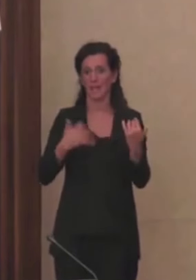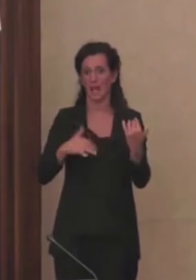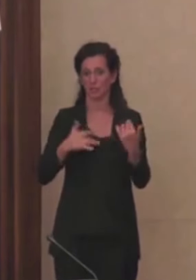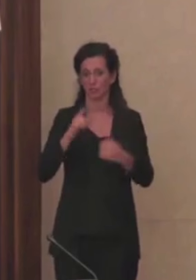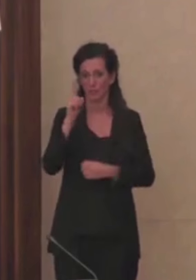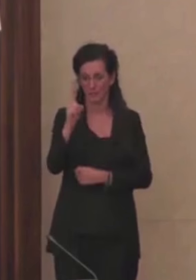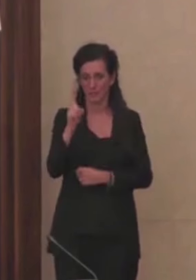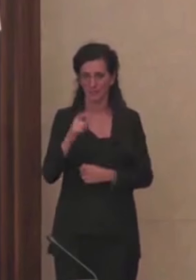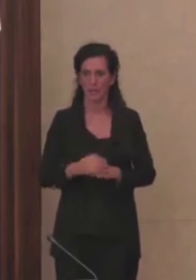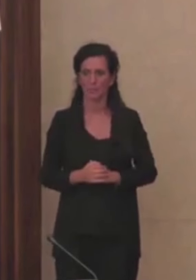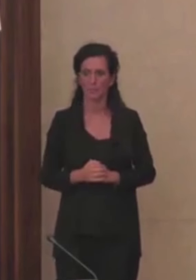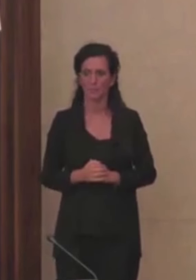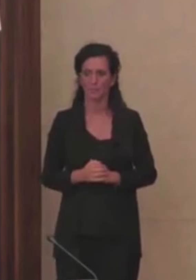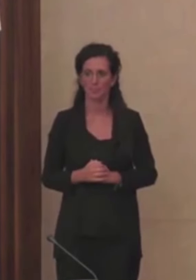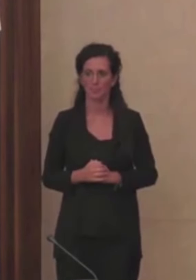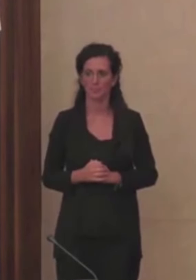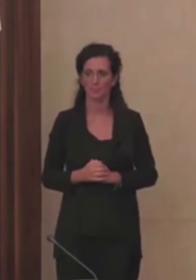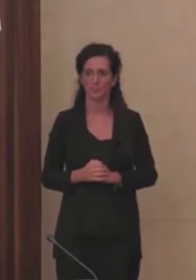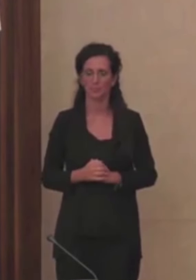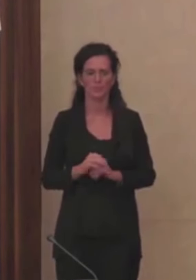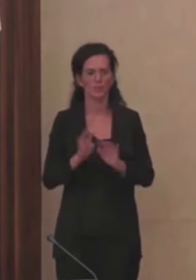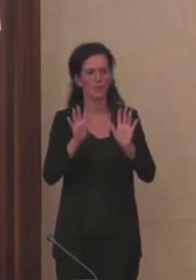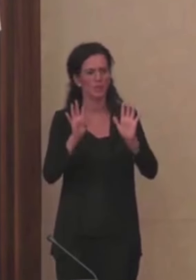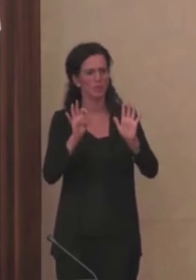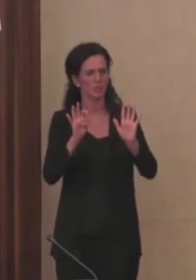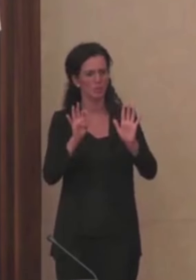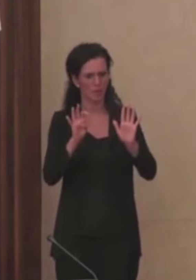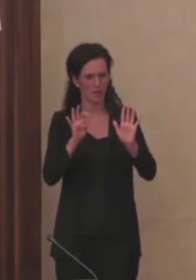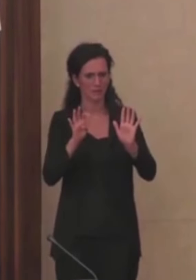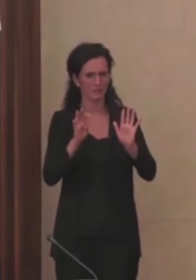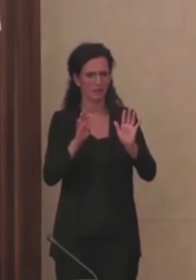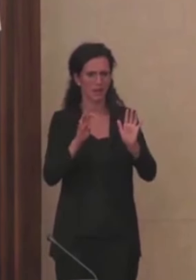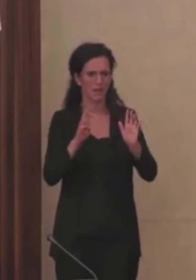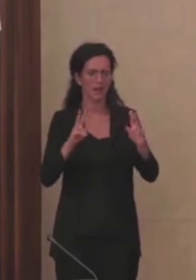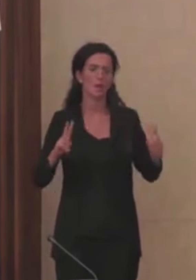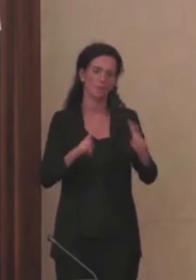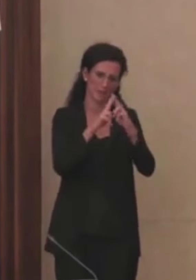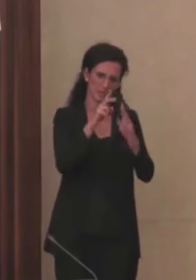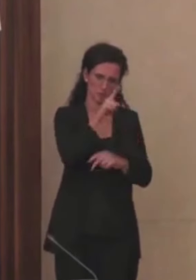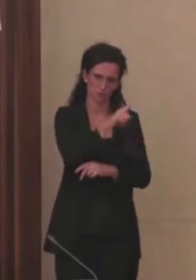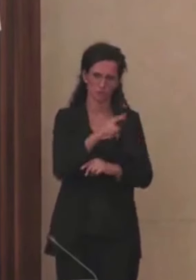Argentina and 90 in Paris.